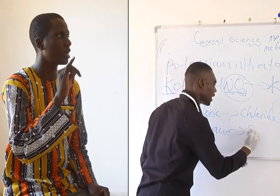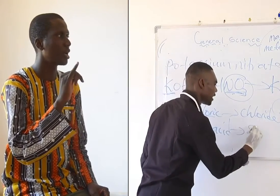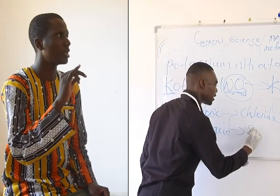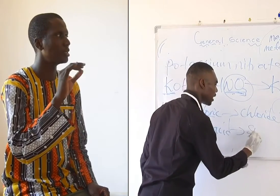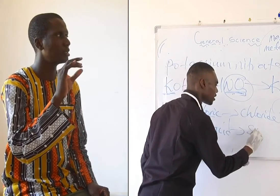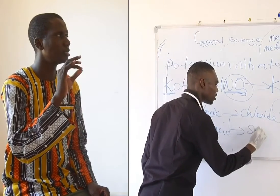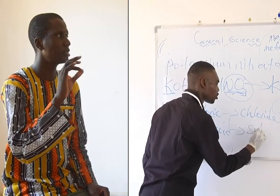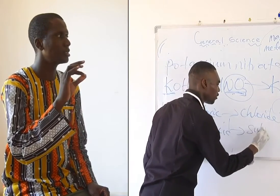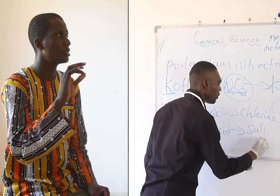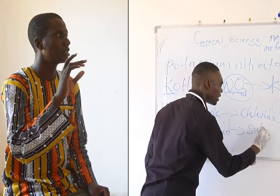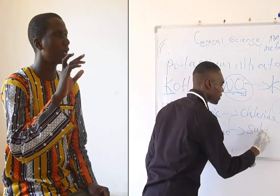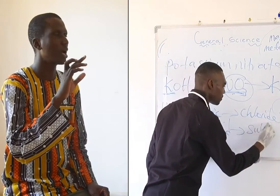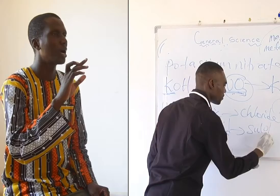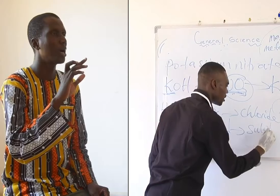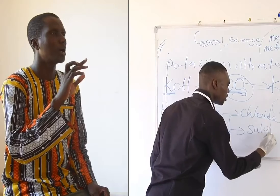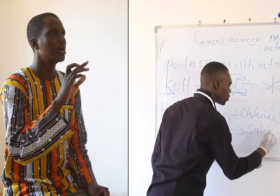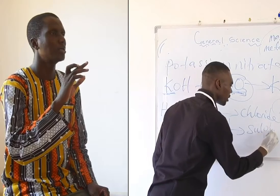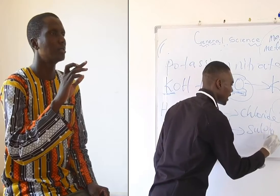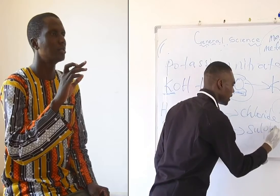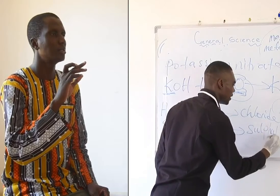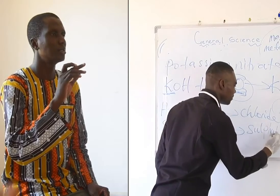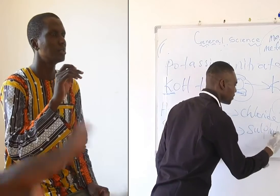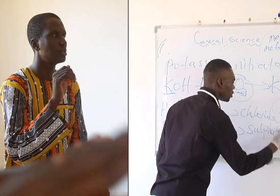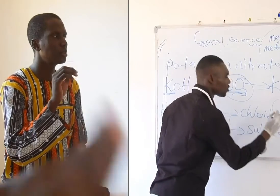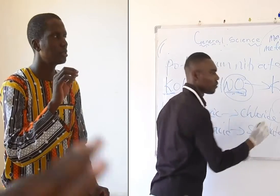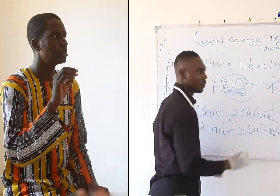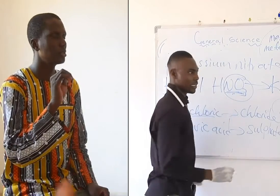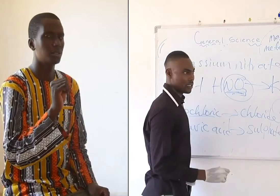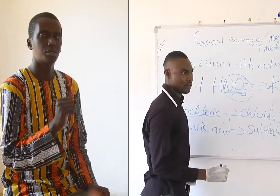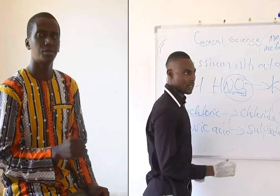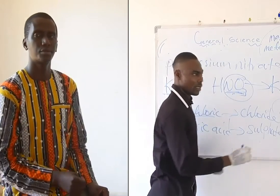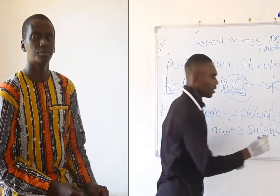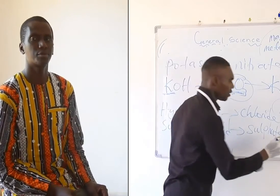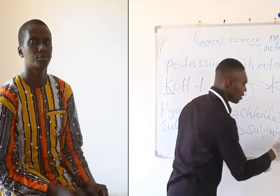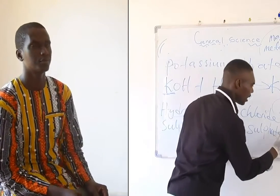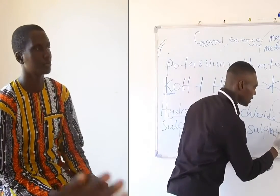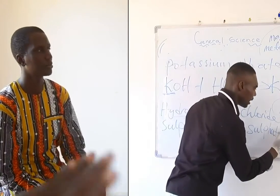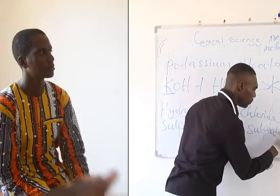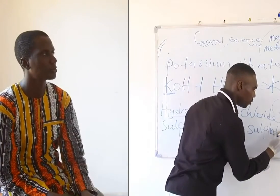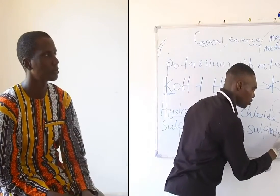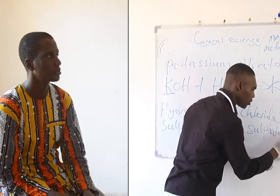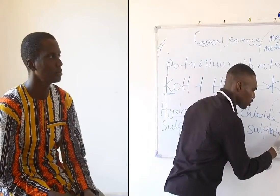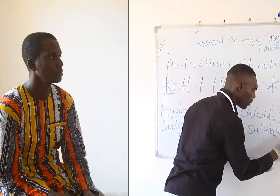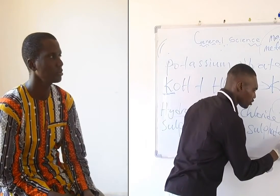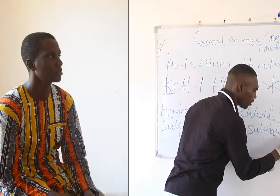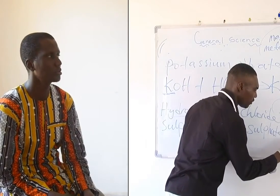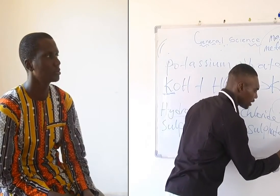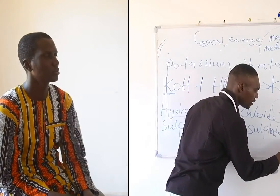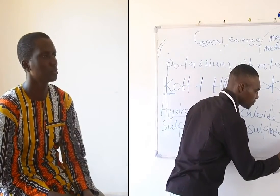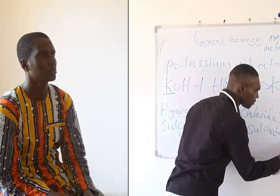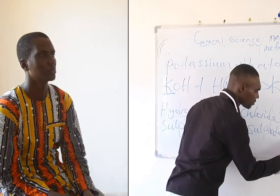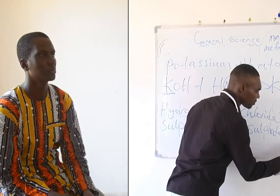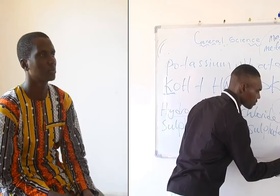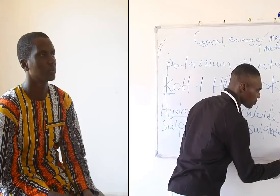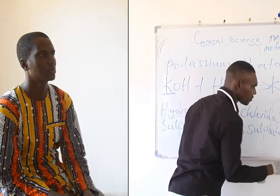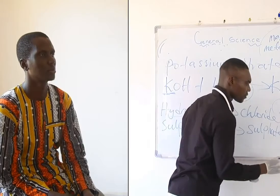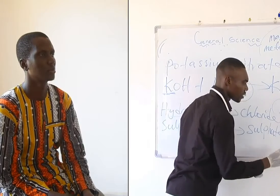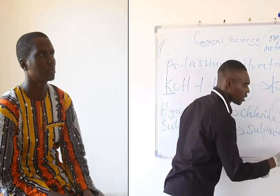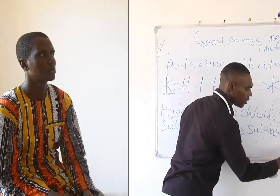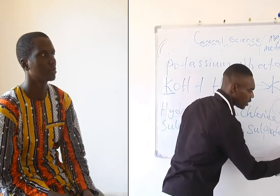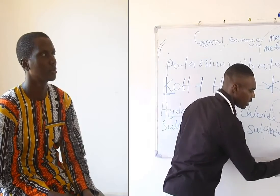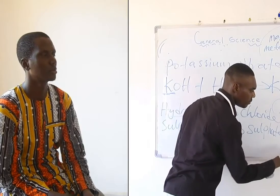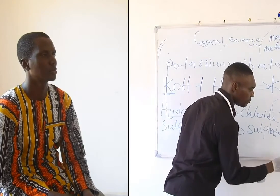salt should end in what? Sulfate. Should end in sulfate. Example, copper sulfate,